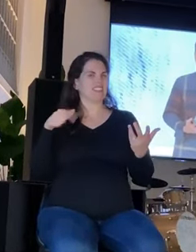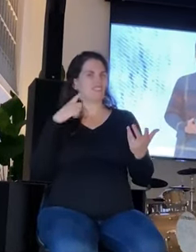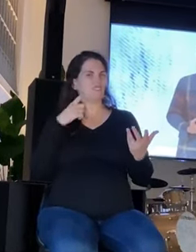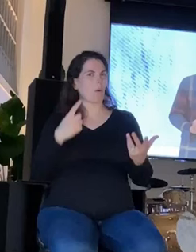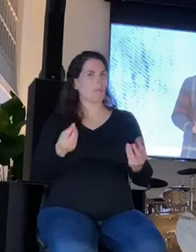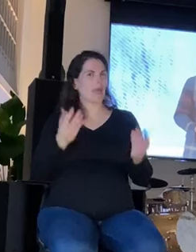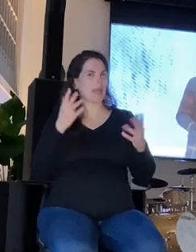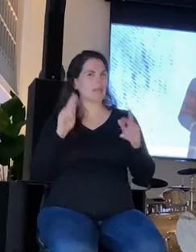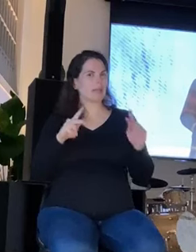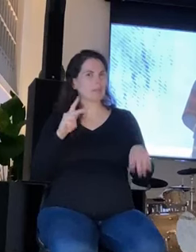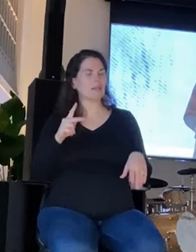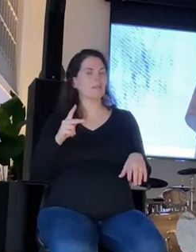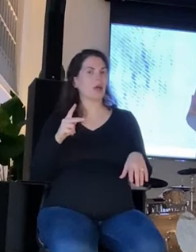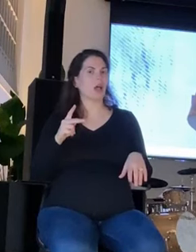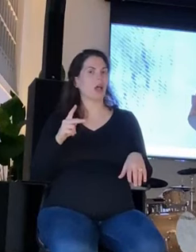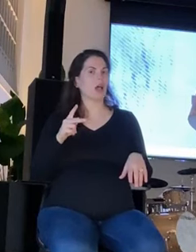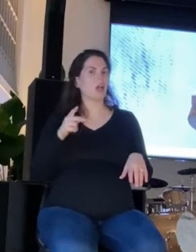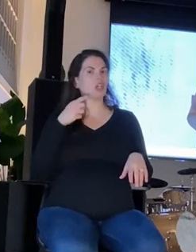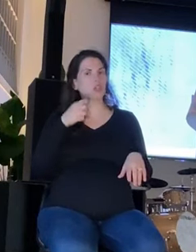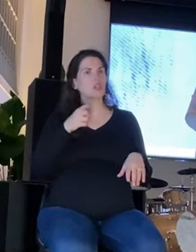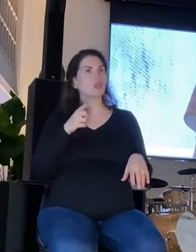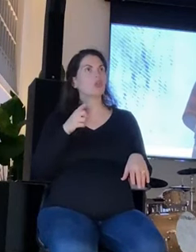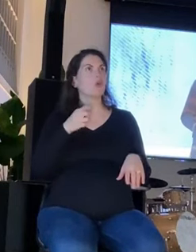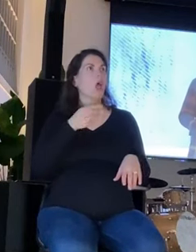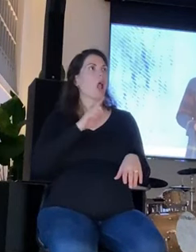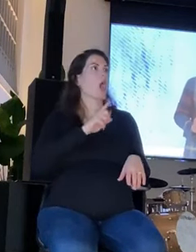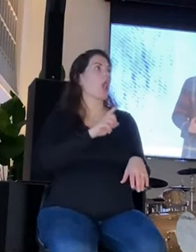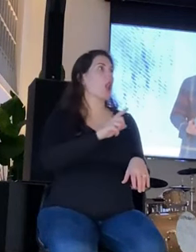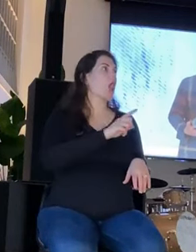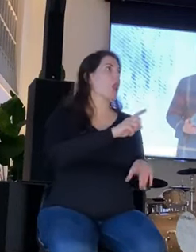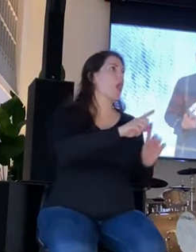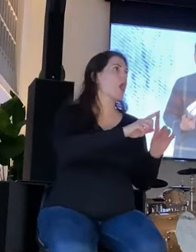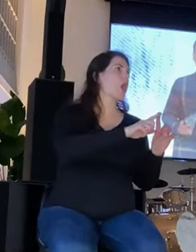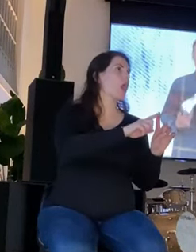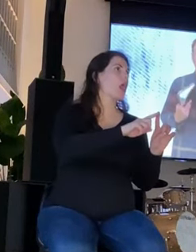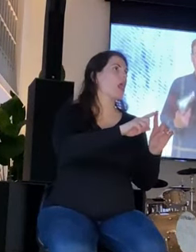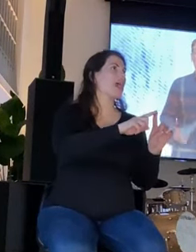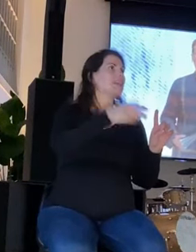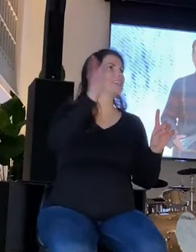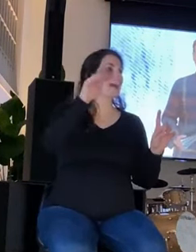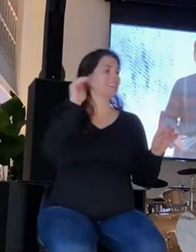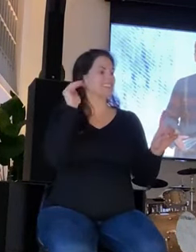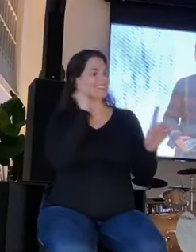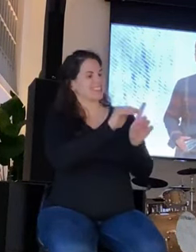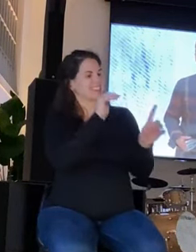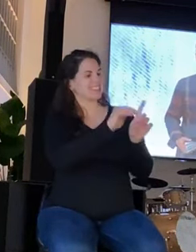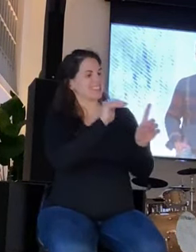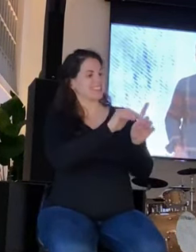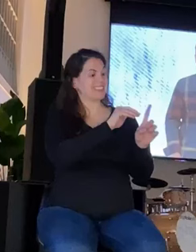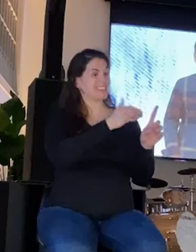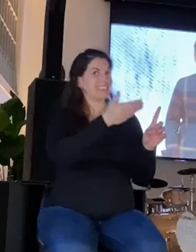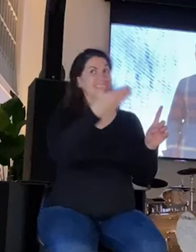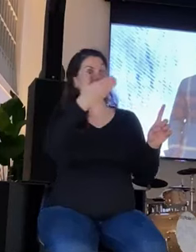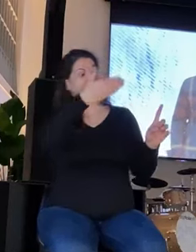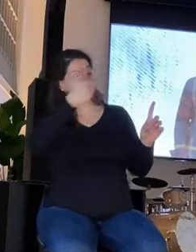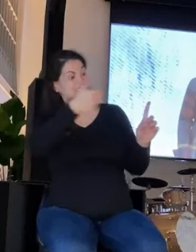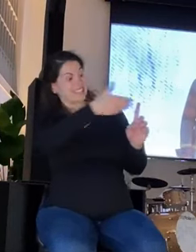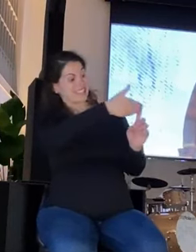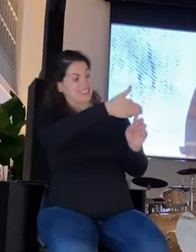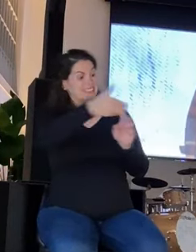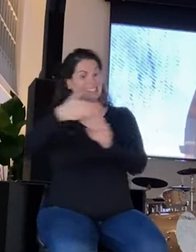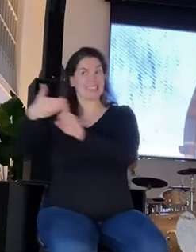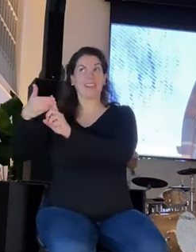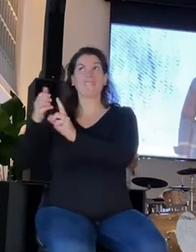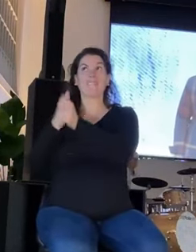way, and today God is saying, turn around. I have so much for you, but you've got to turn around. So I want to pray some prayers